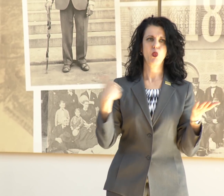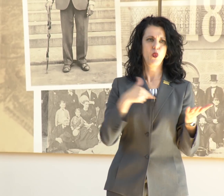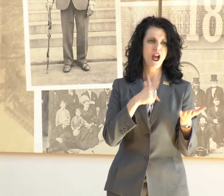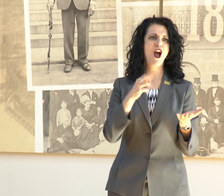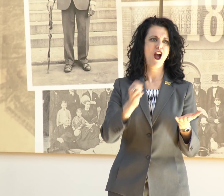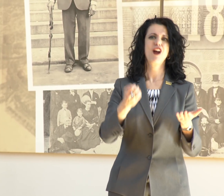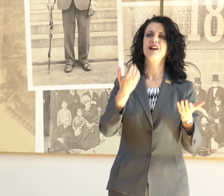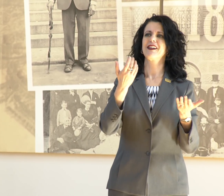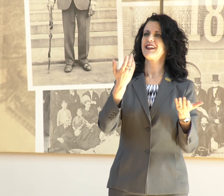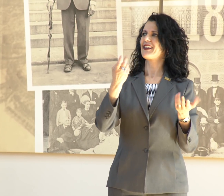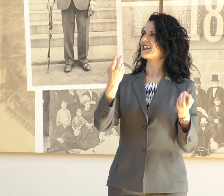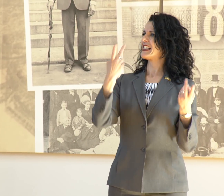and traveling the world.